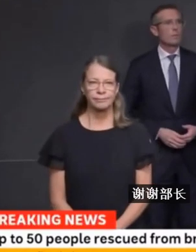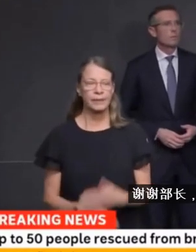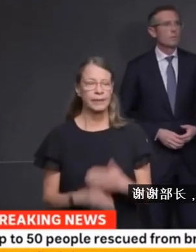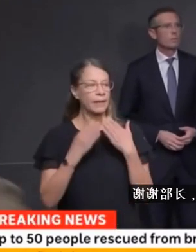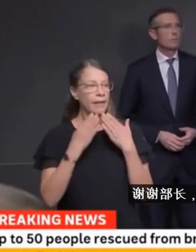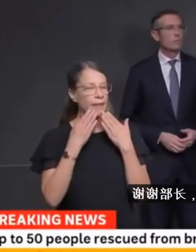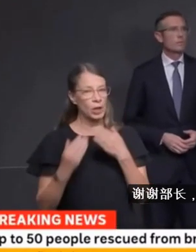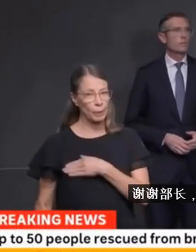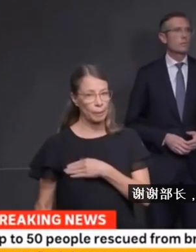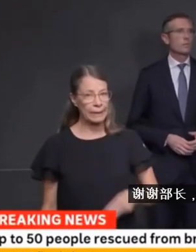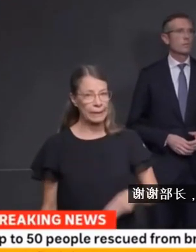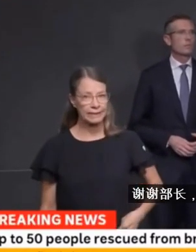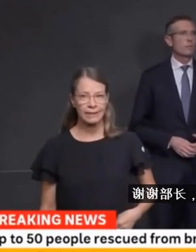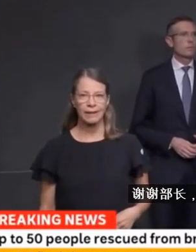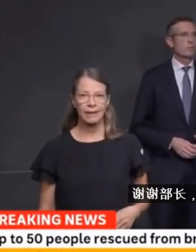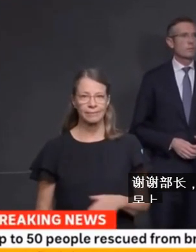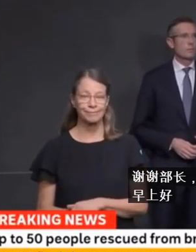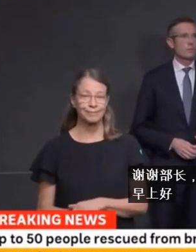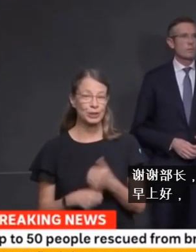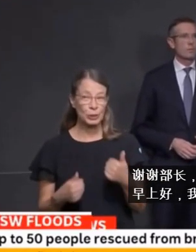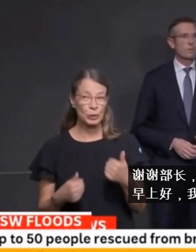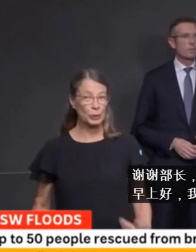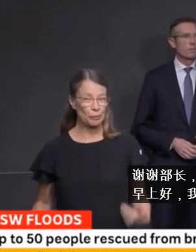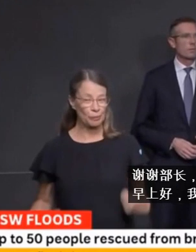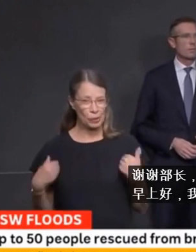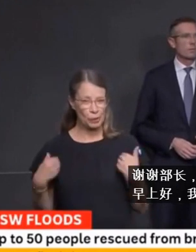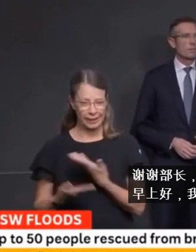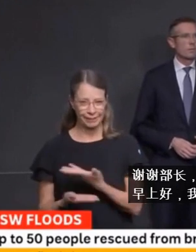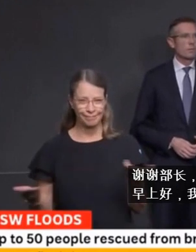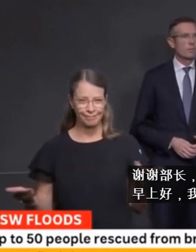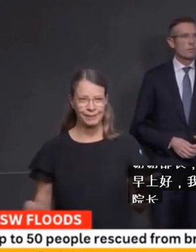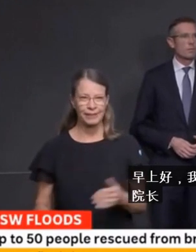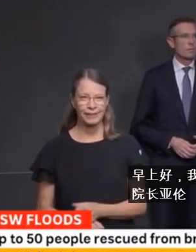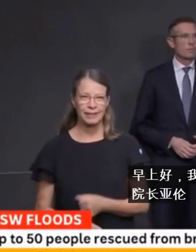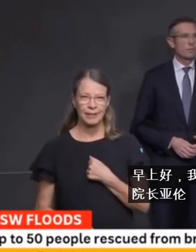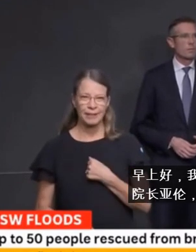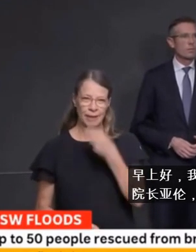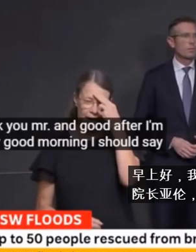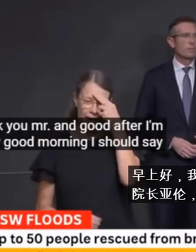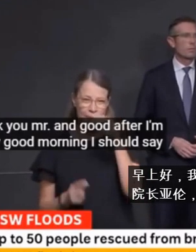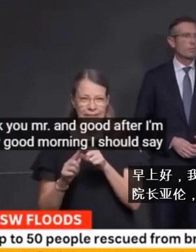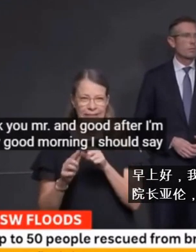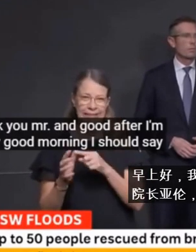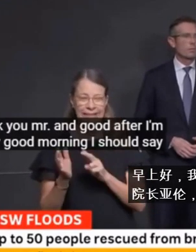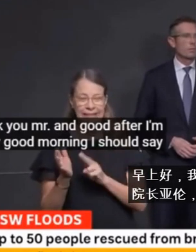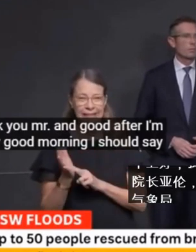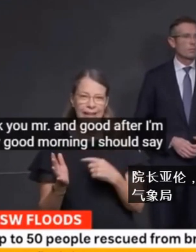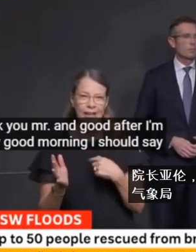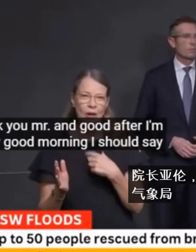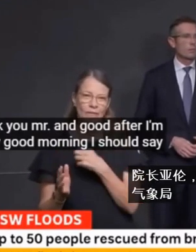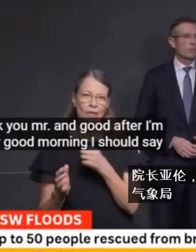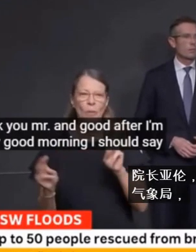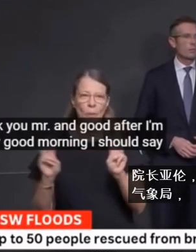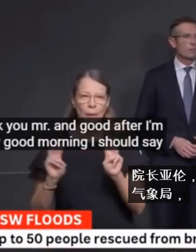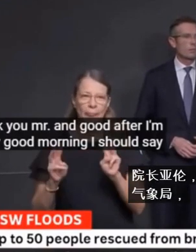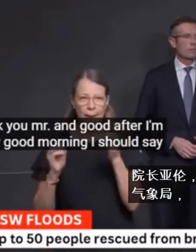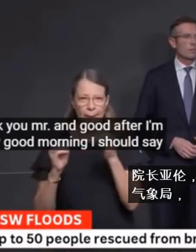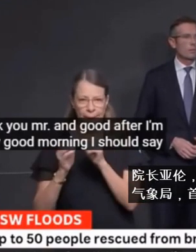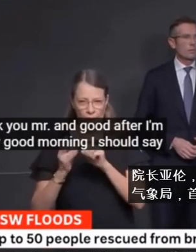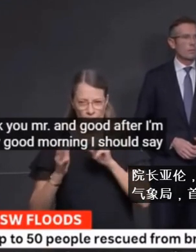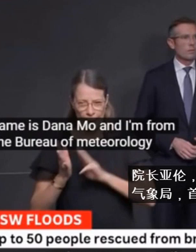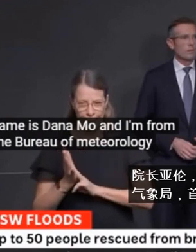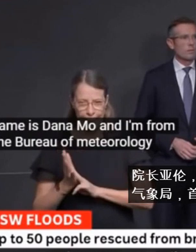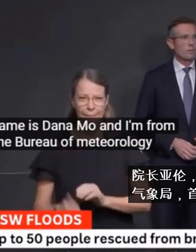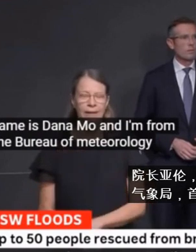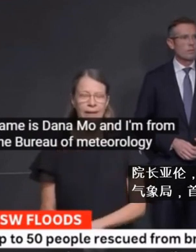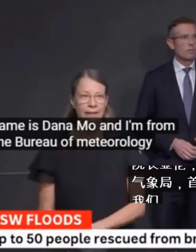Thank you, Minister, and good morning, I should say. My name is Dean Naramore and I'm from the Bureau of Meteorology. And